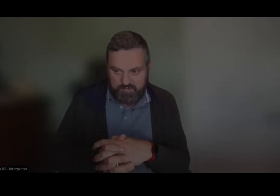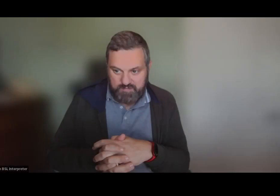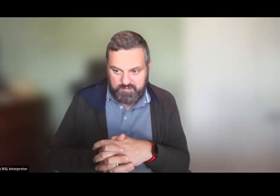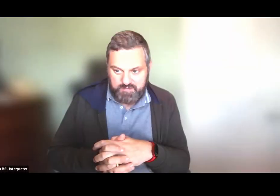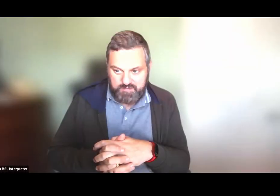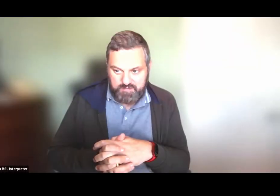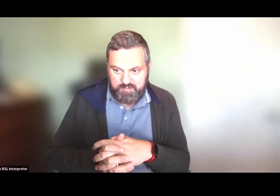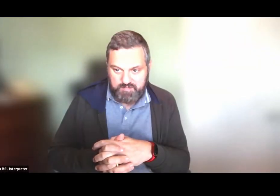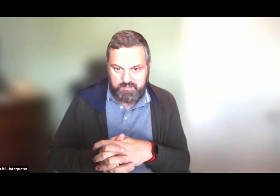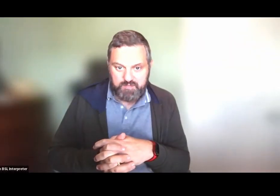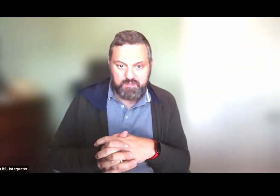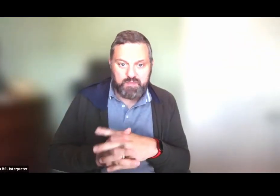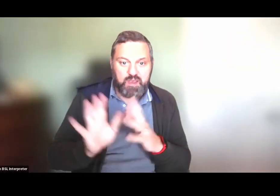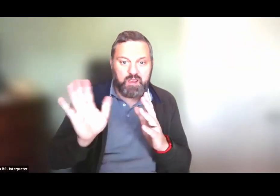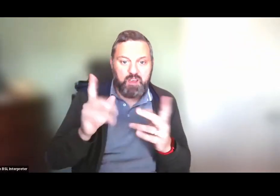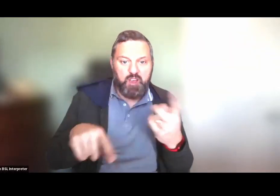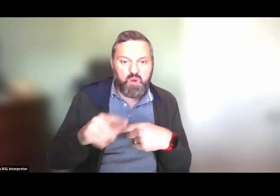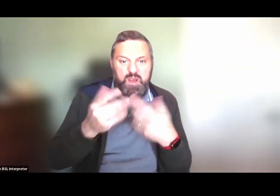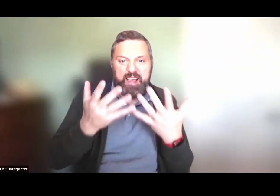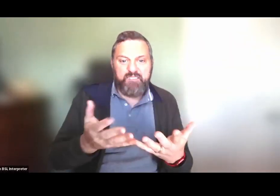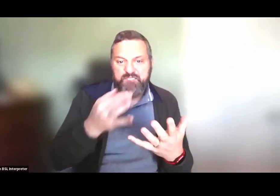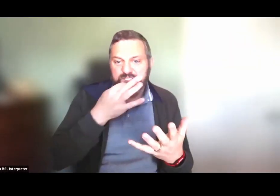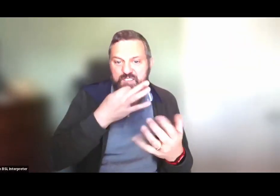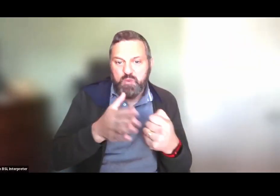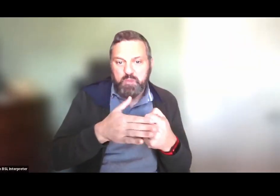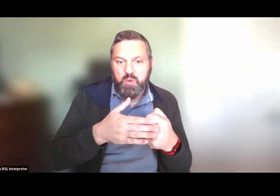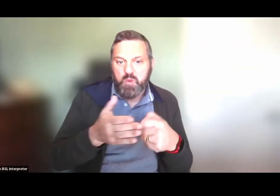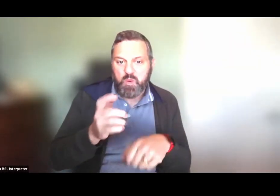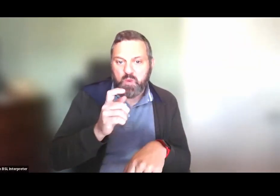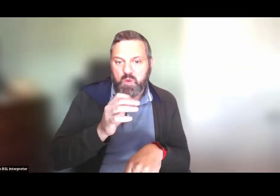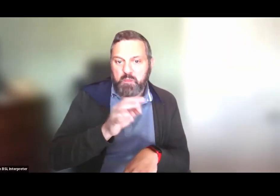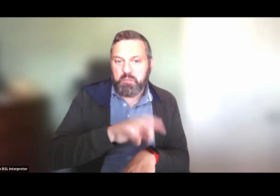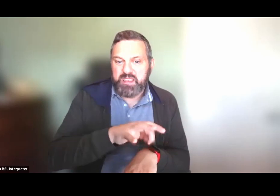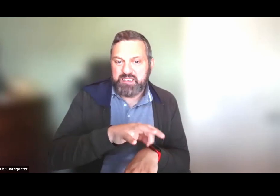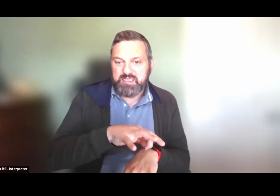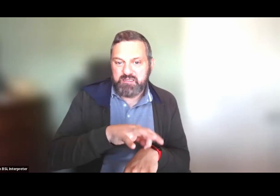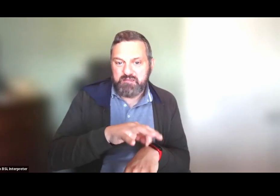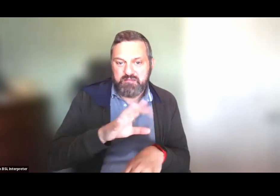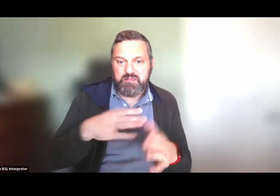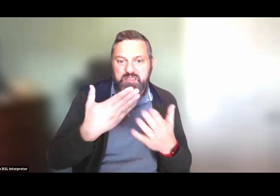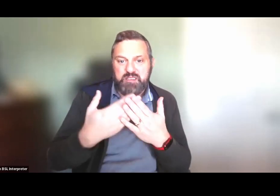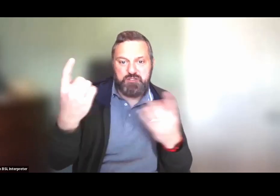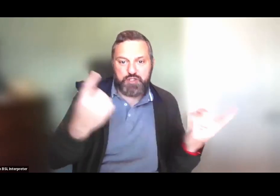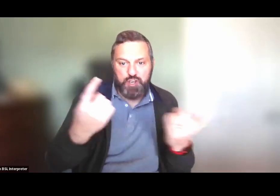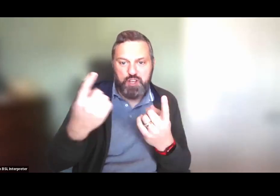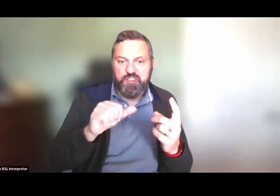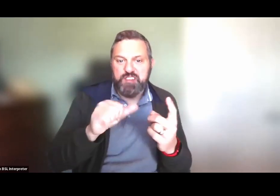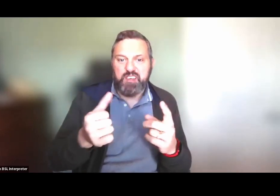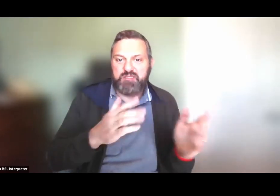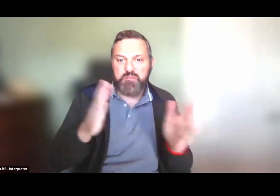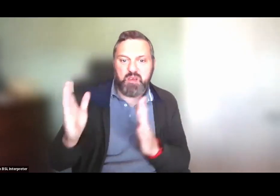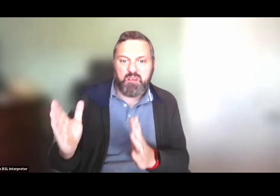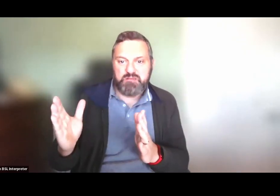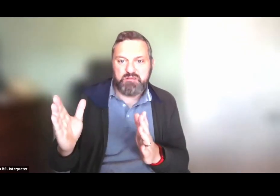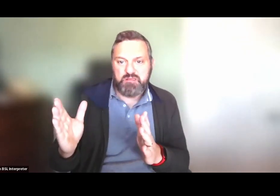Great. Well, hello, everybody. I guess we'll give another few moments while people are coming back in. And then the next part of the session is